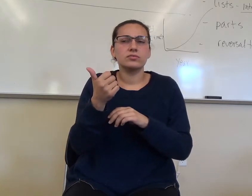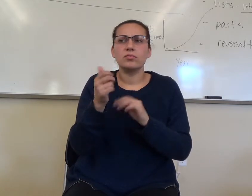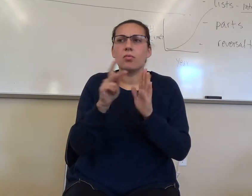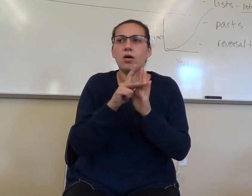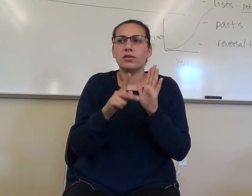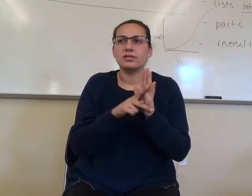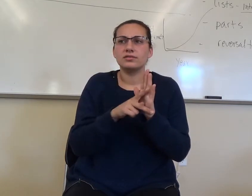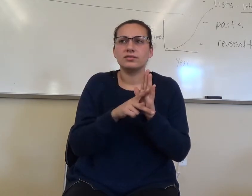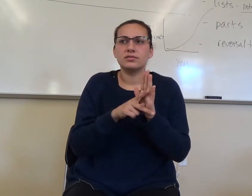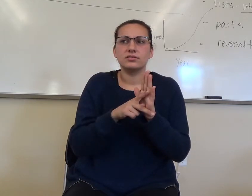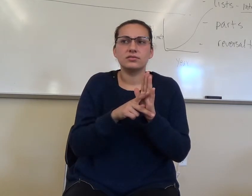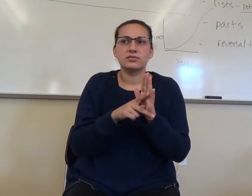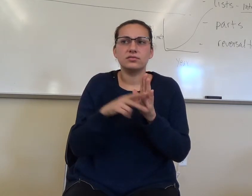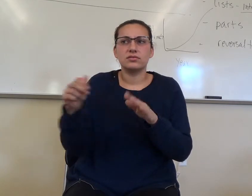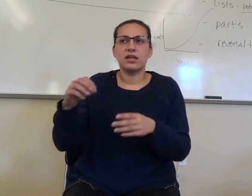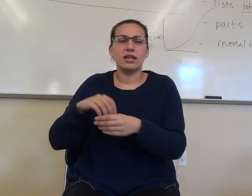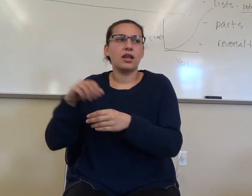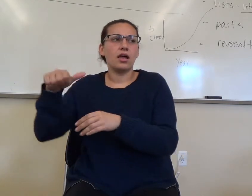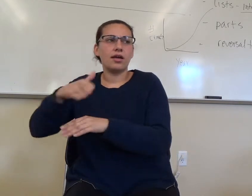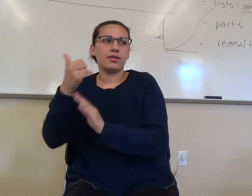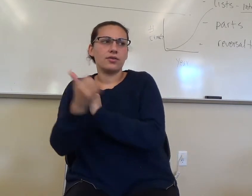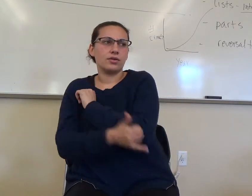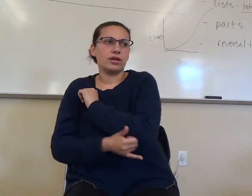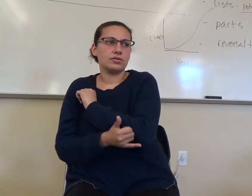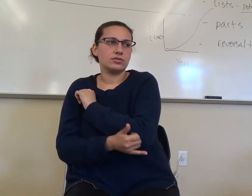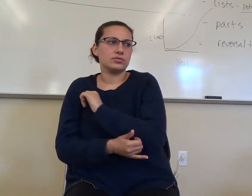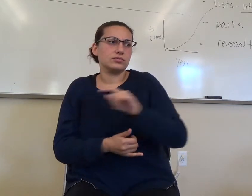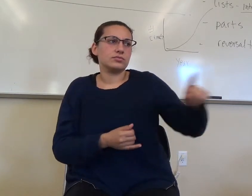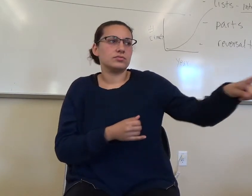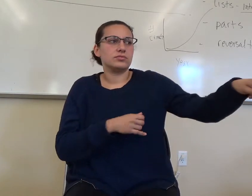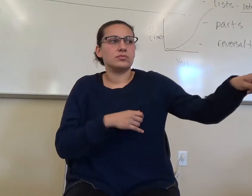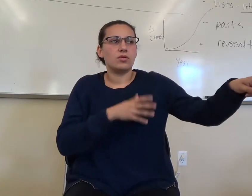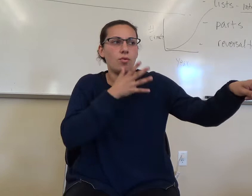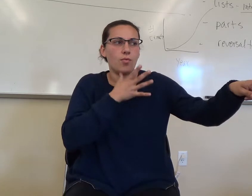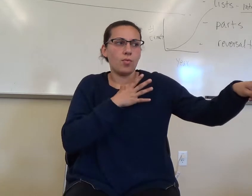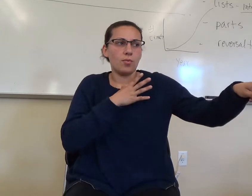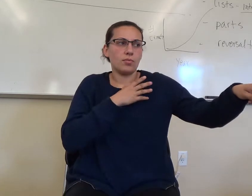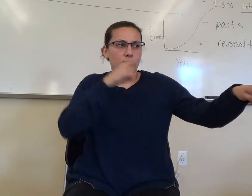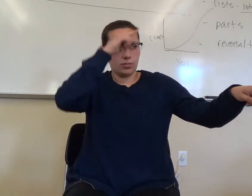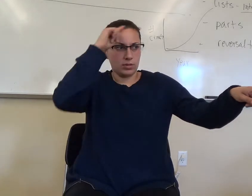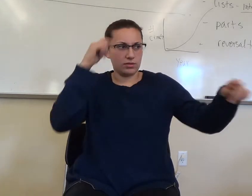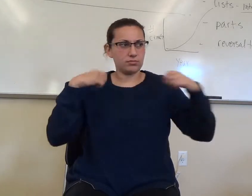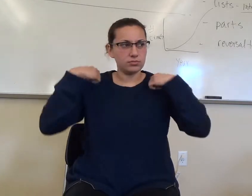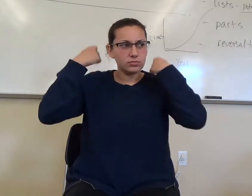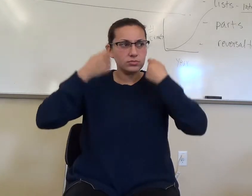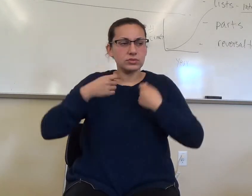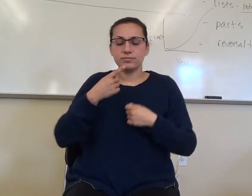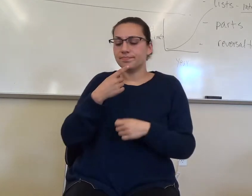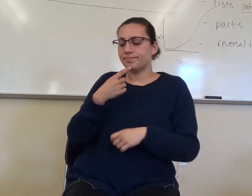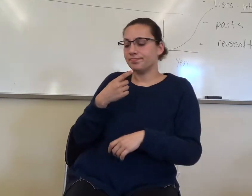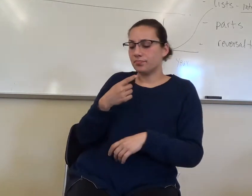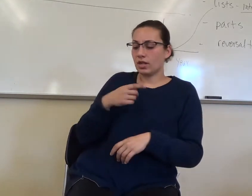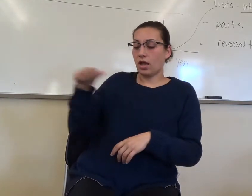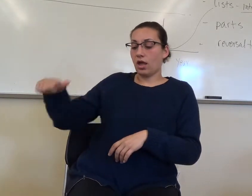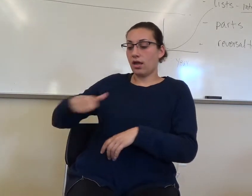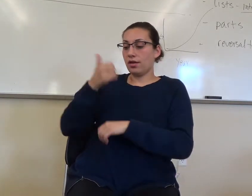Other countries are more generous with their family leave policies than the United States. Good, that's